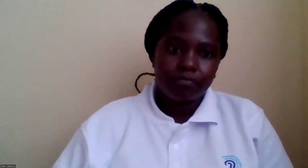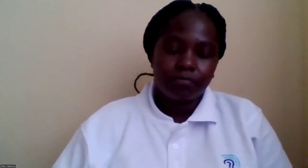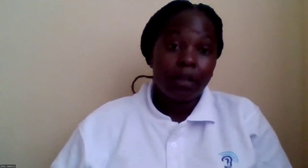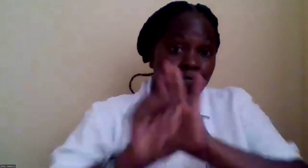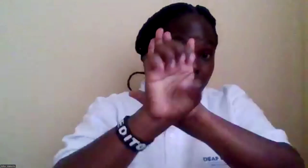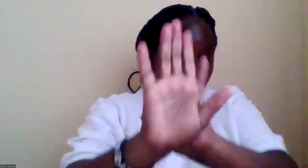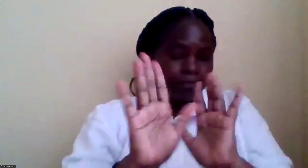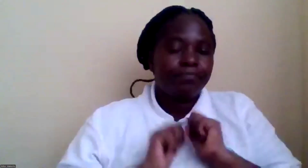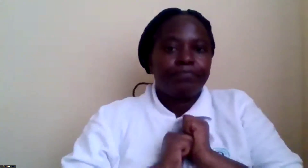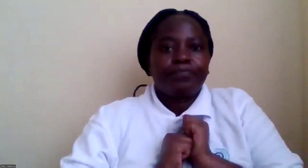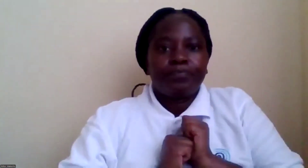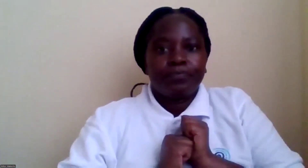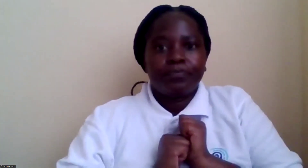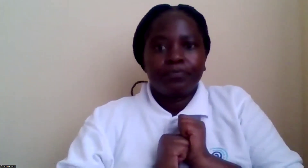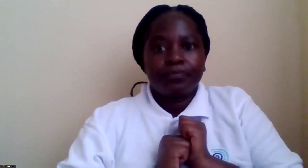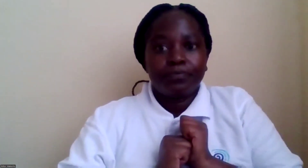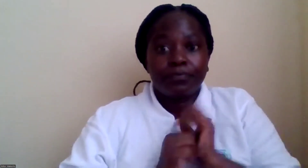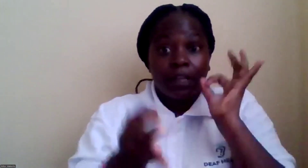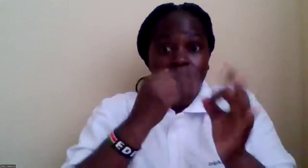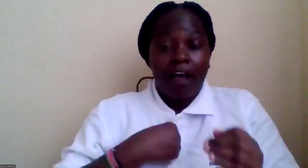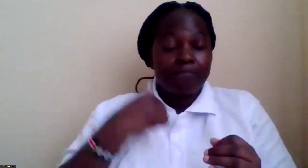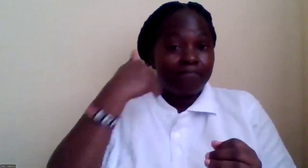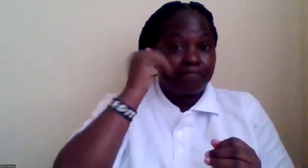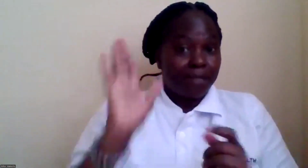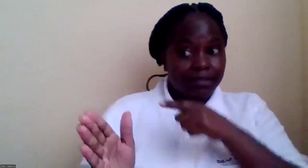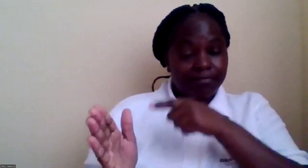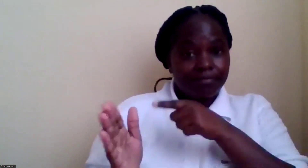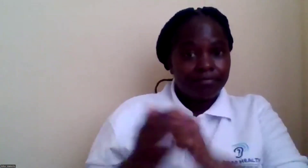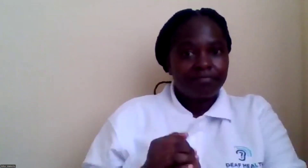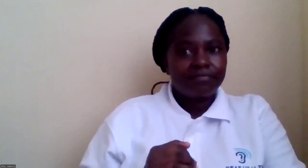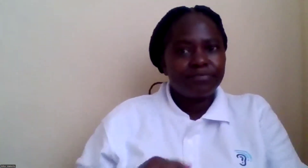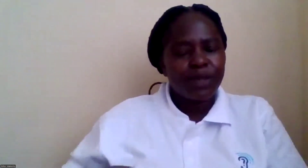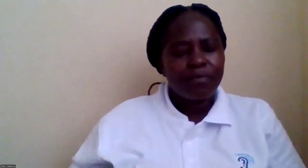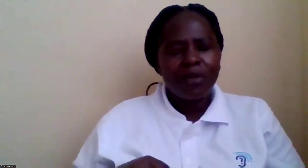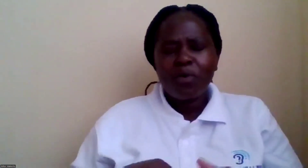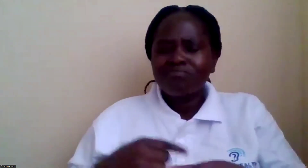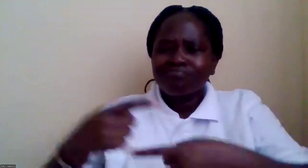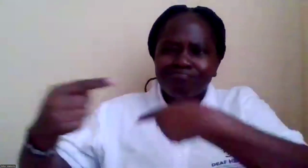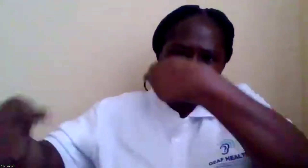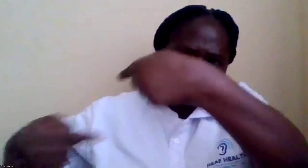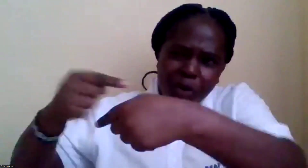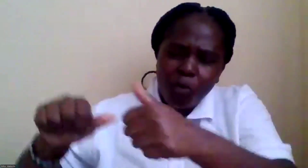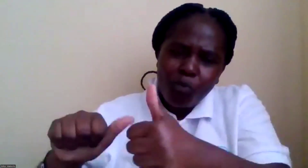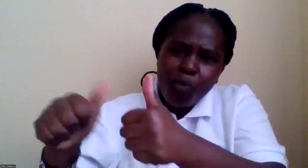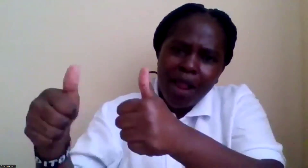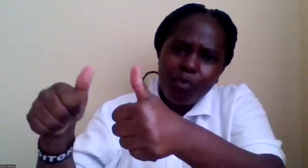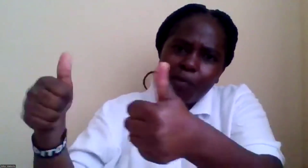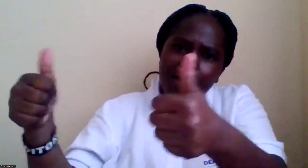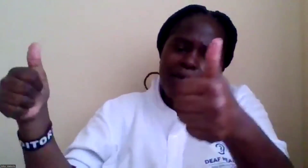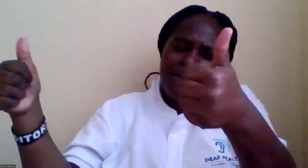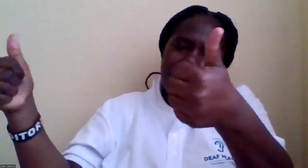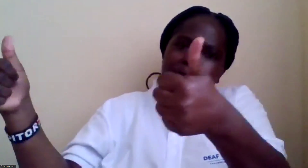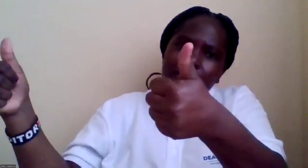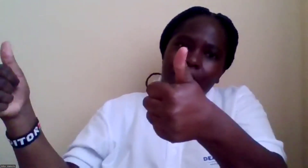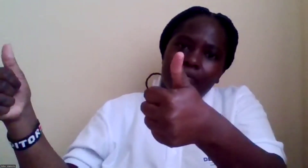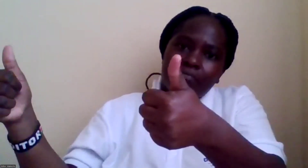know, if you have a patient who maybe has been very well managed for a long time, they're on medications and they're doing well, for